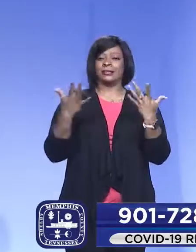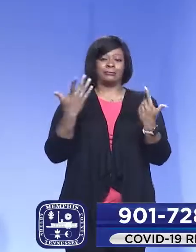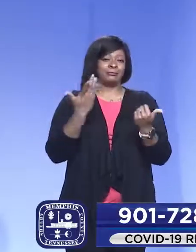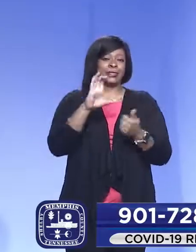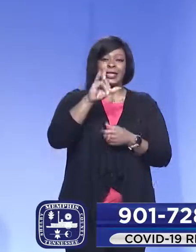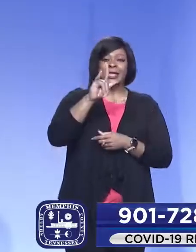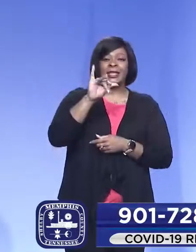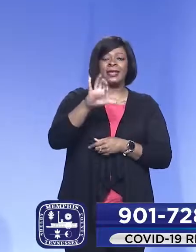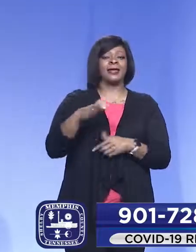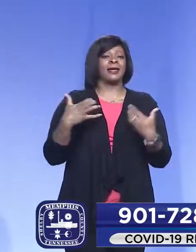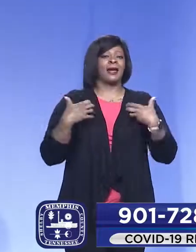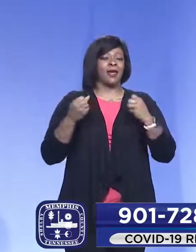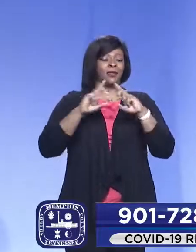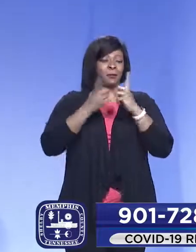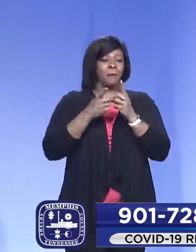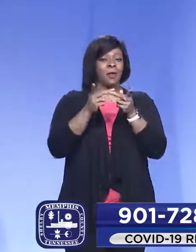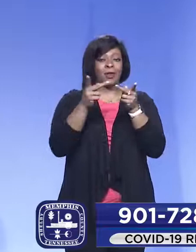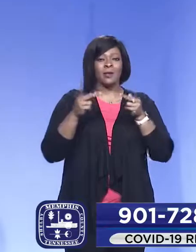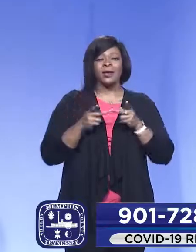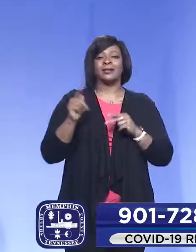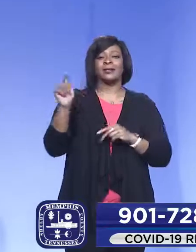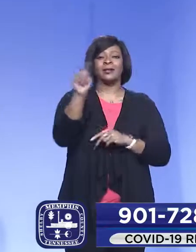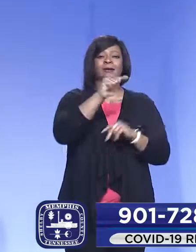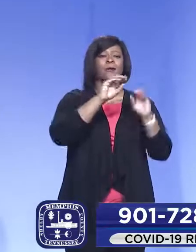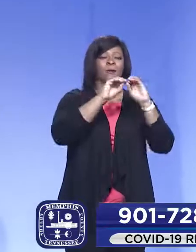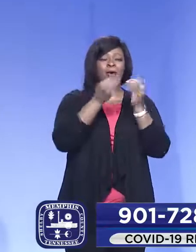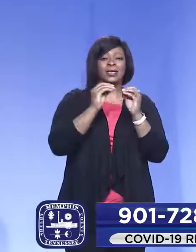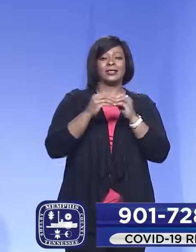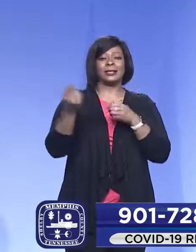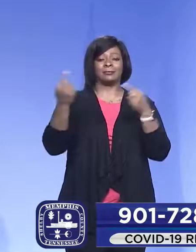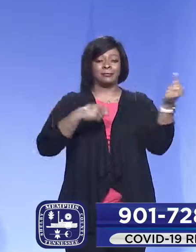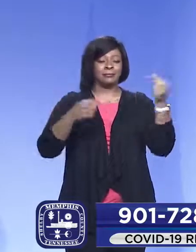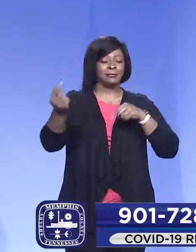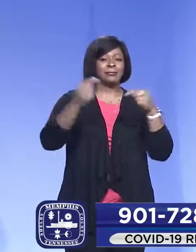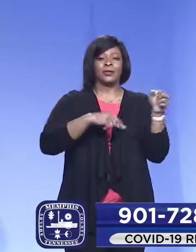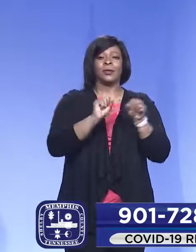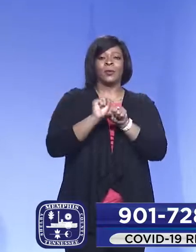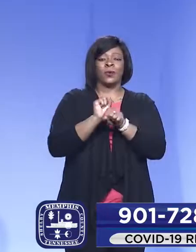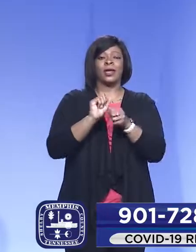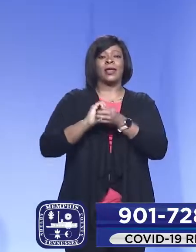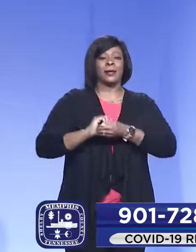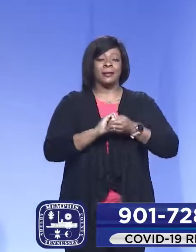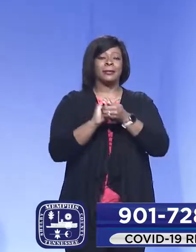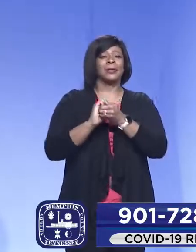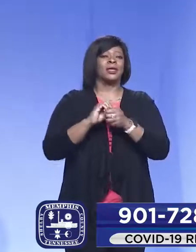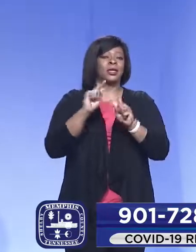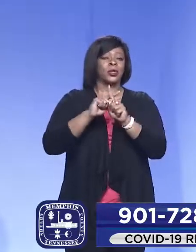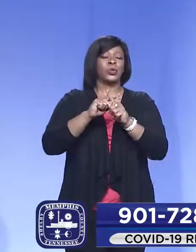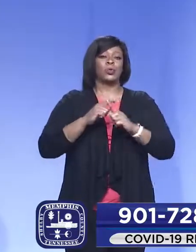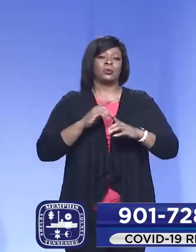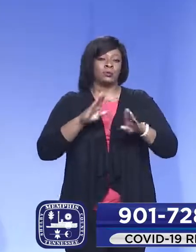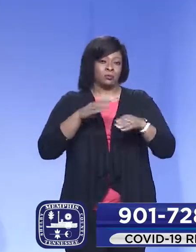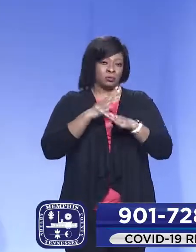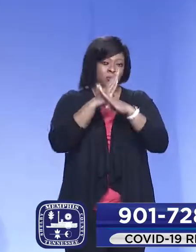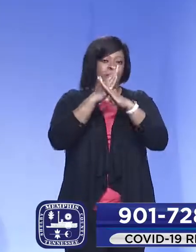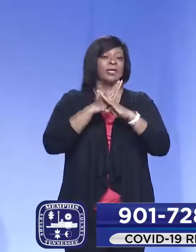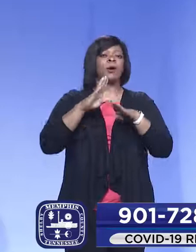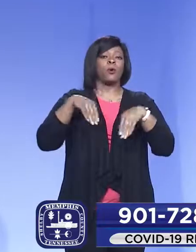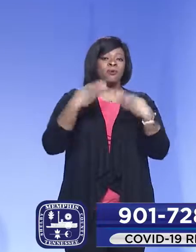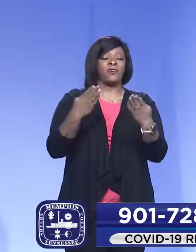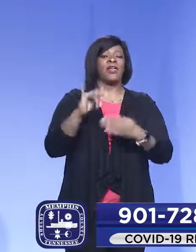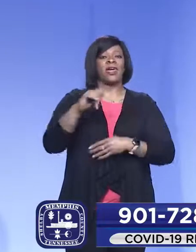clinics, health department locations, and other organizations with the ability to quickly pivot to provide